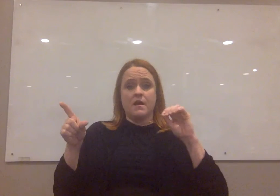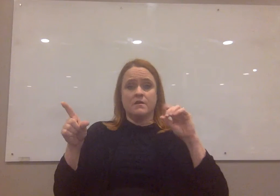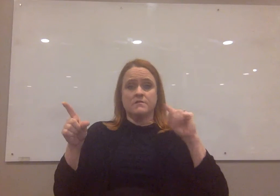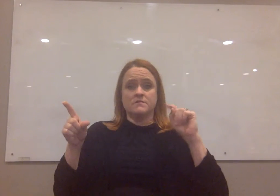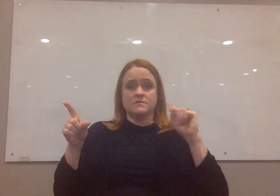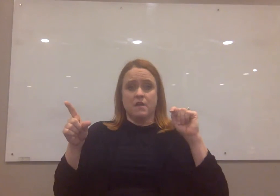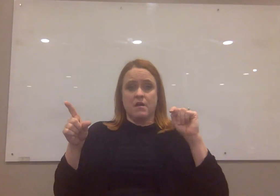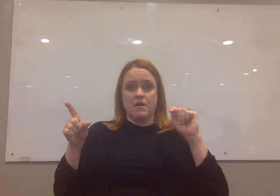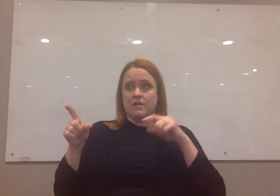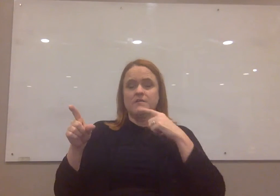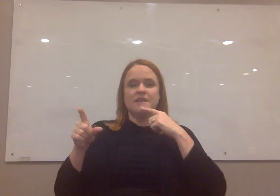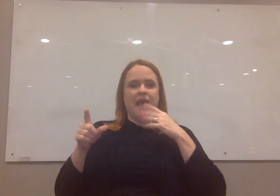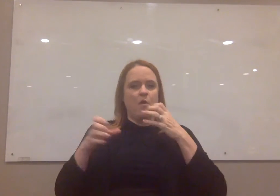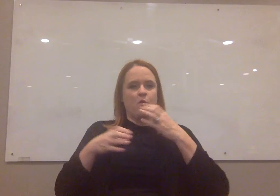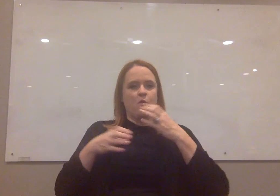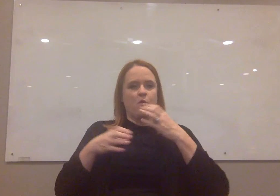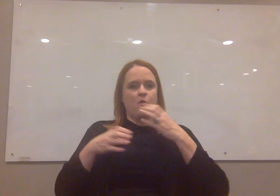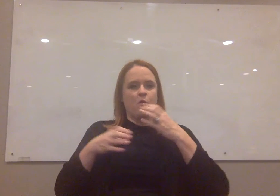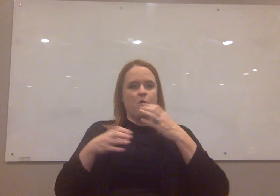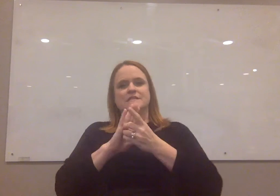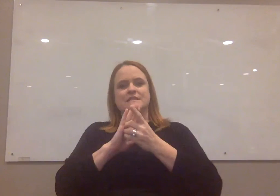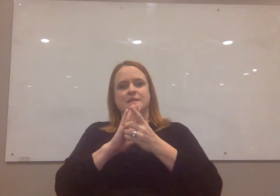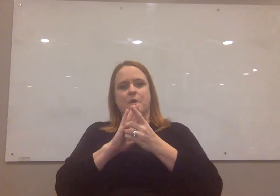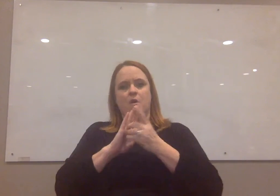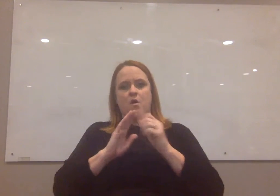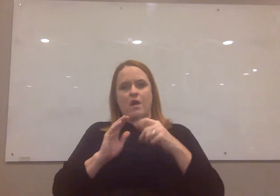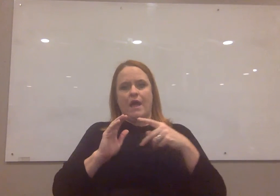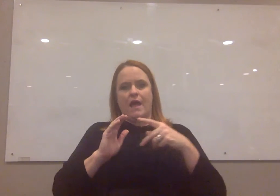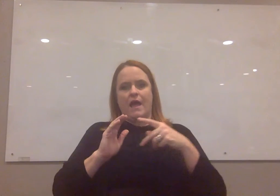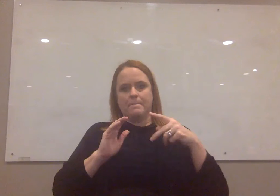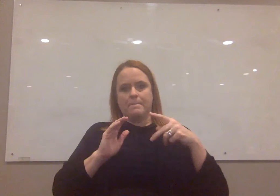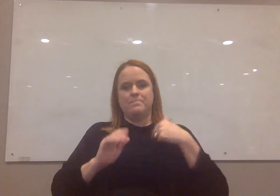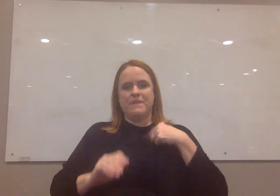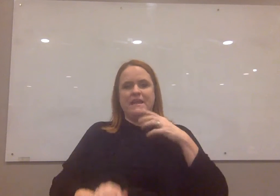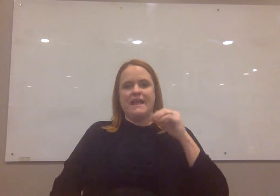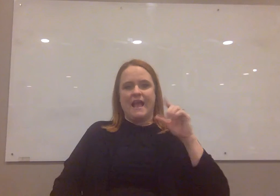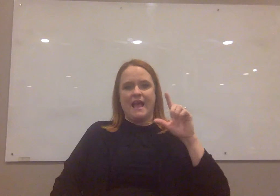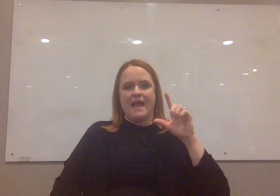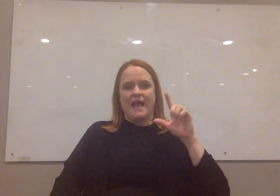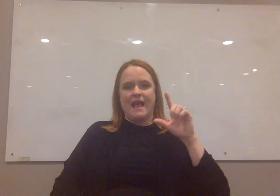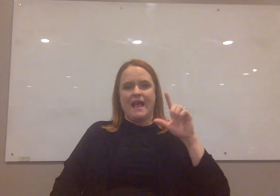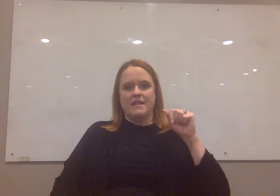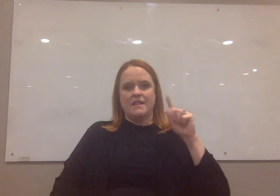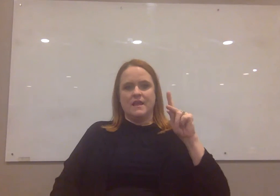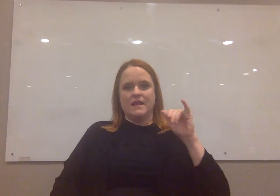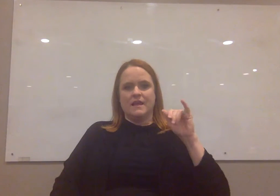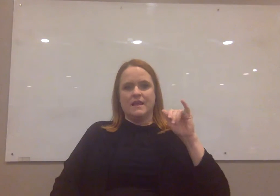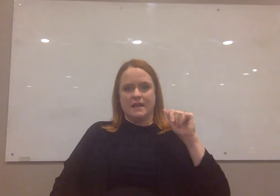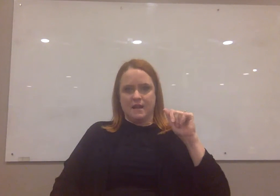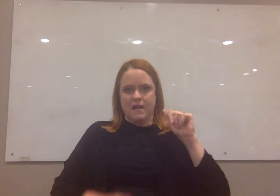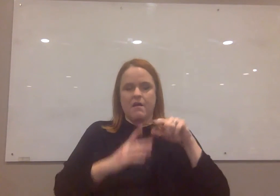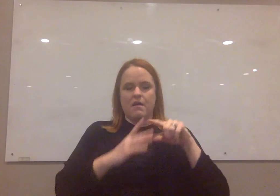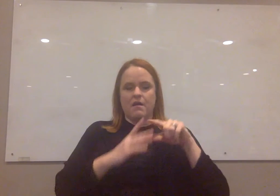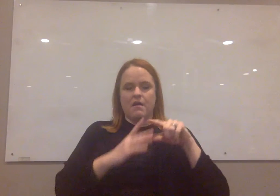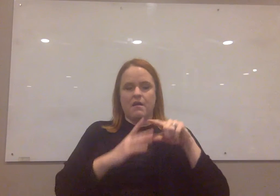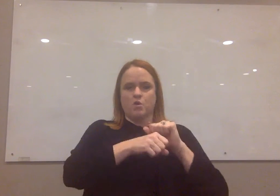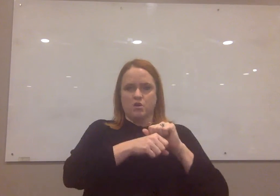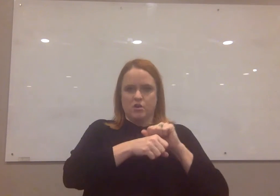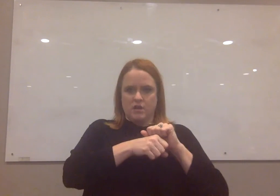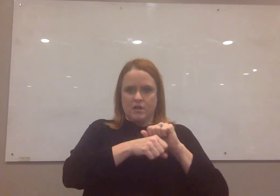that Peter and I started working on. All right, for the training. The little chat app. Mhm. I did work a little bit on it